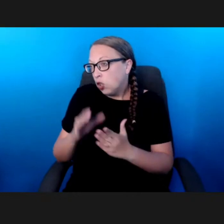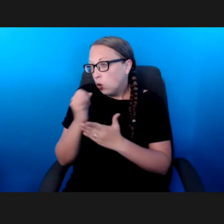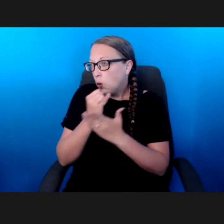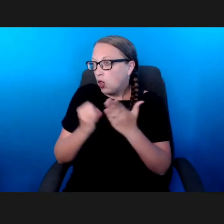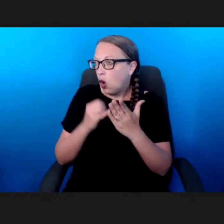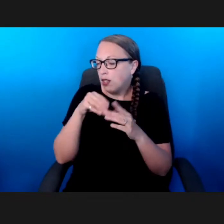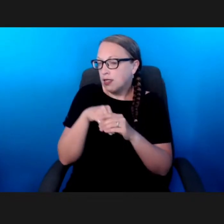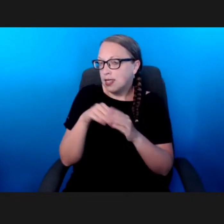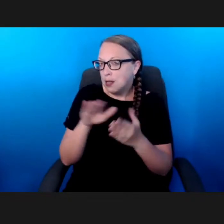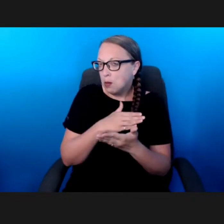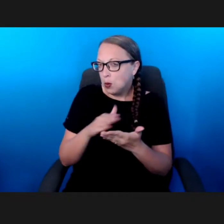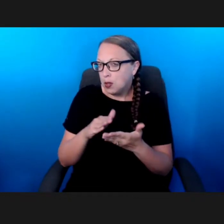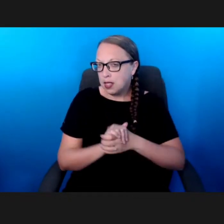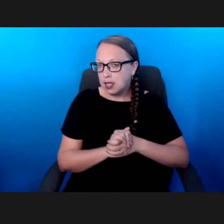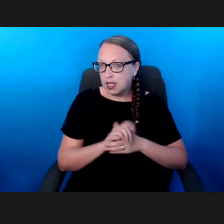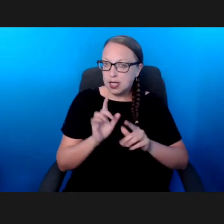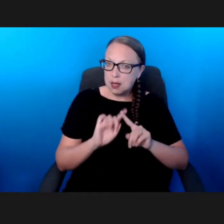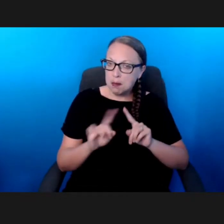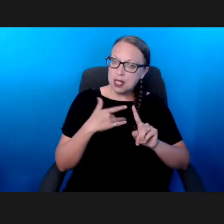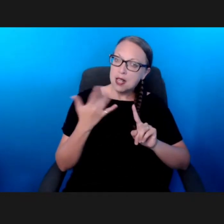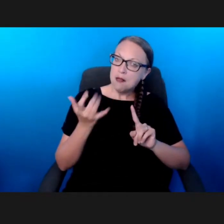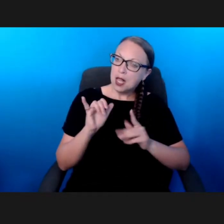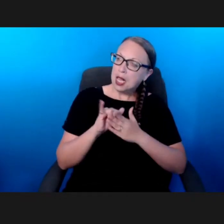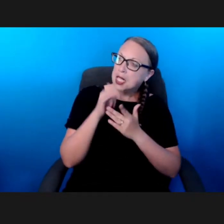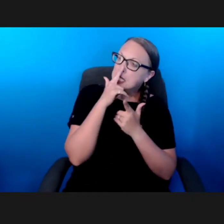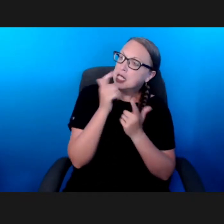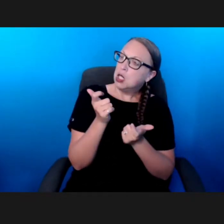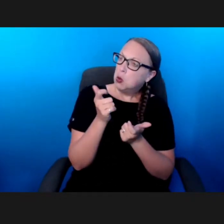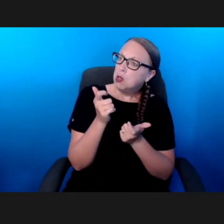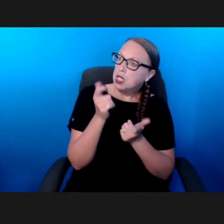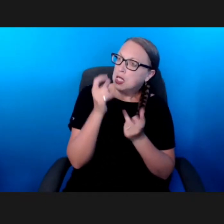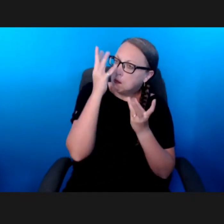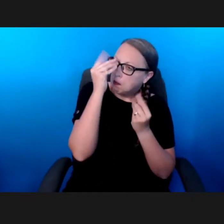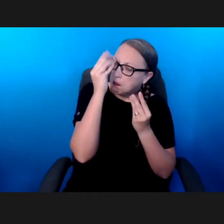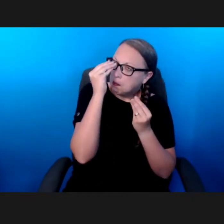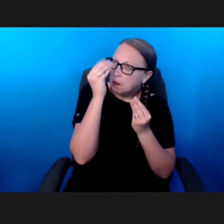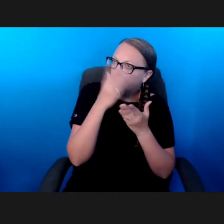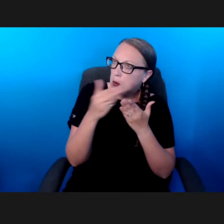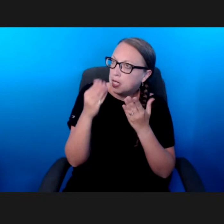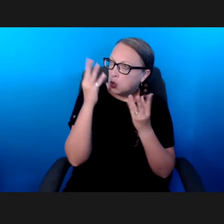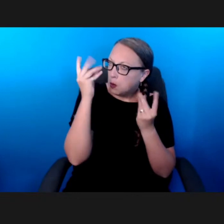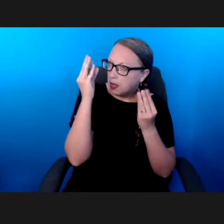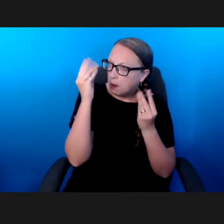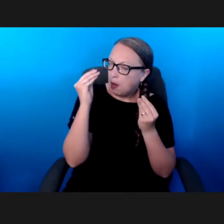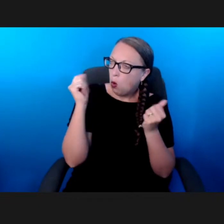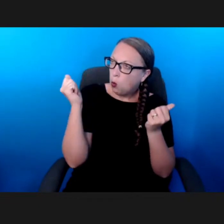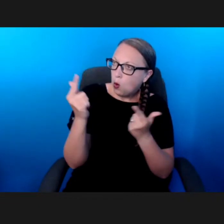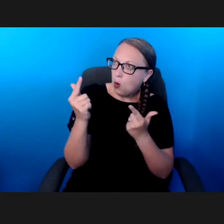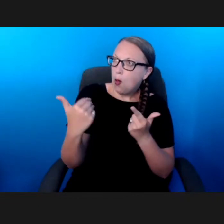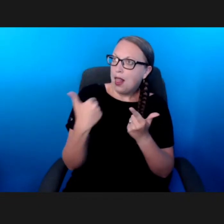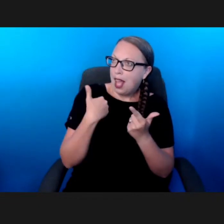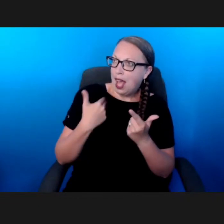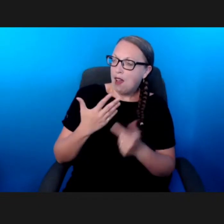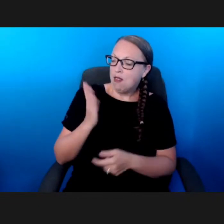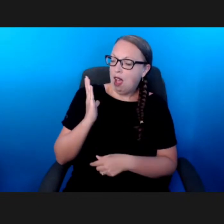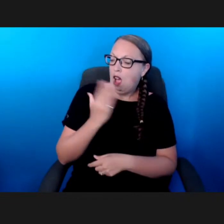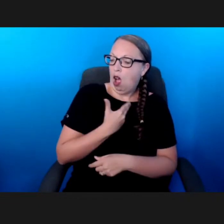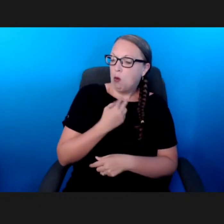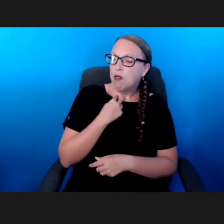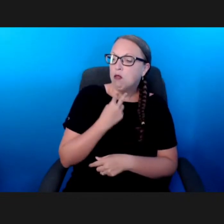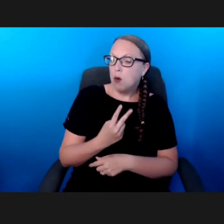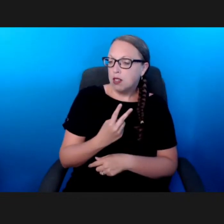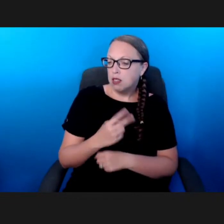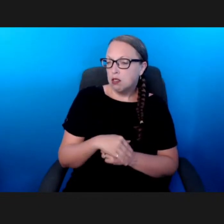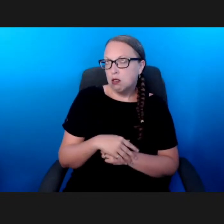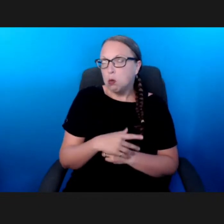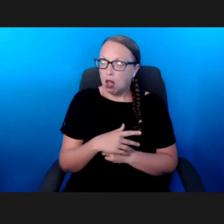music. I think that's a very interesting thought to ponder. We all have our voice, well,